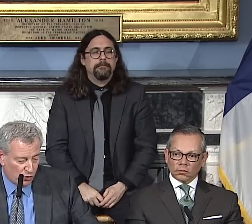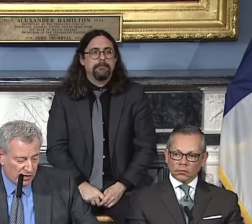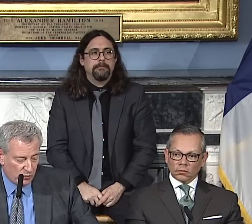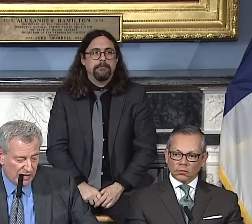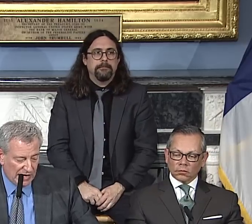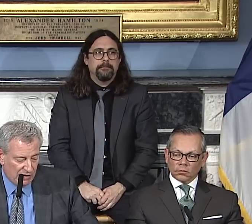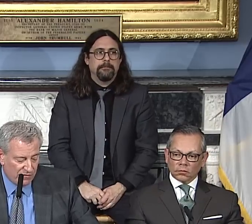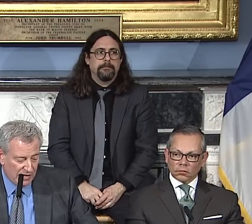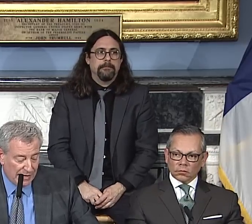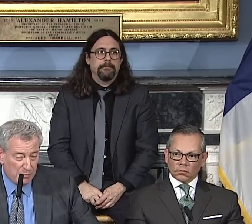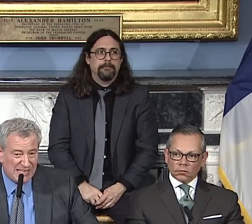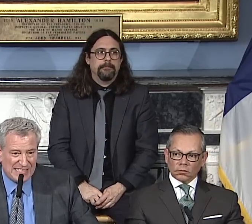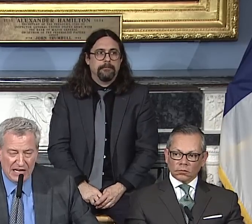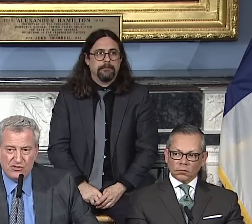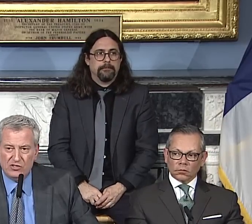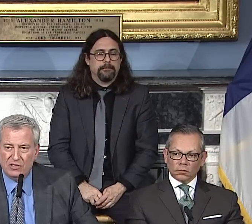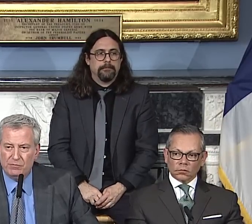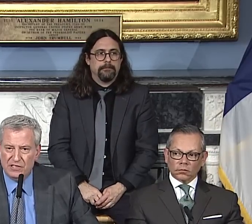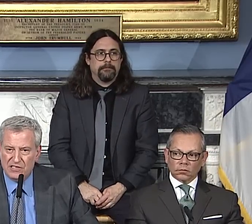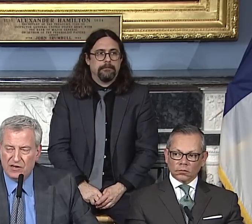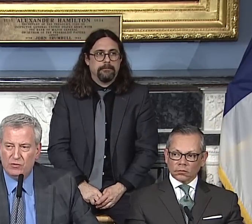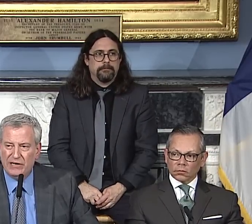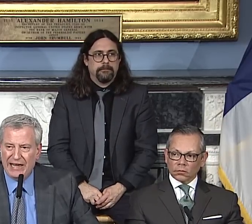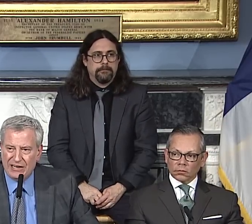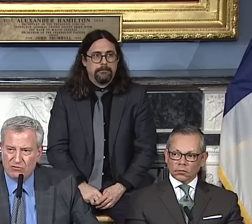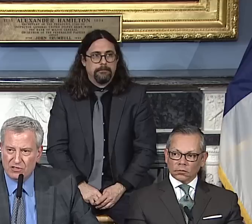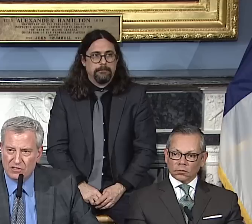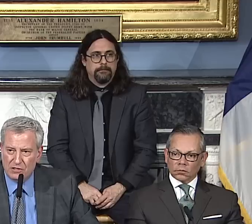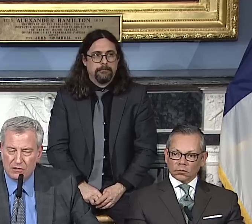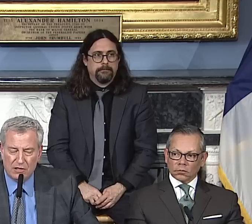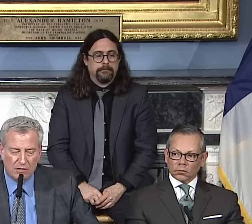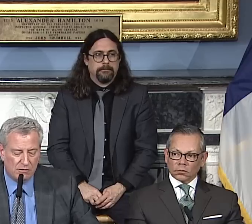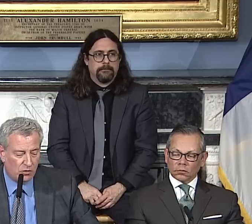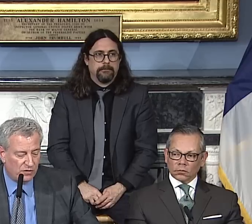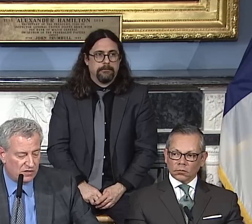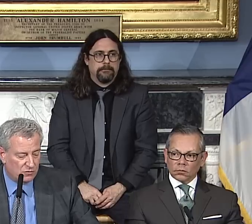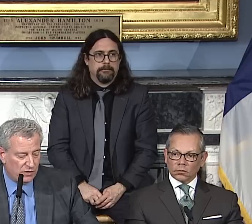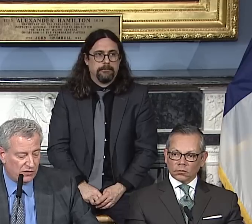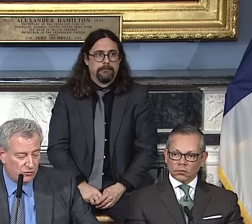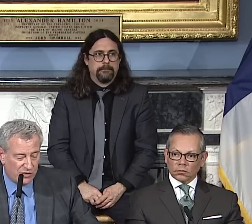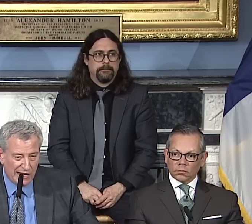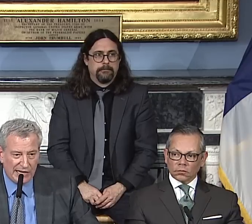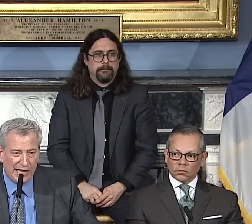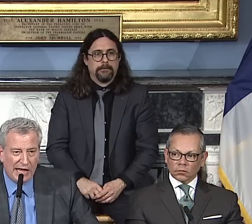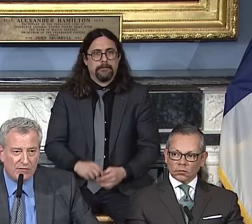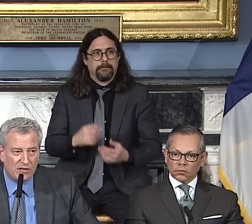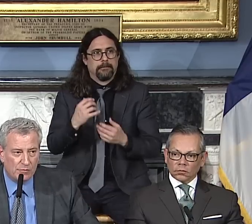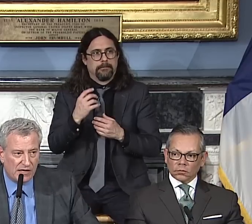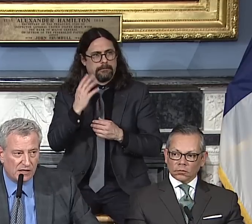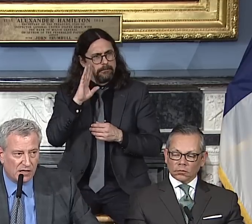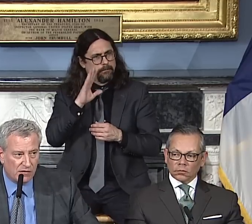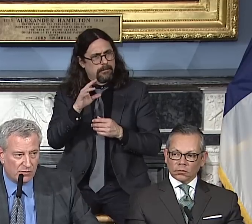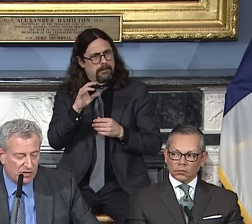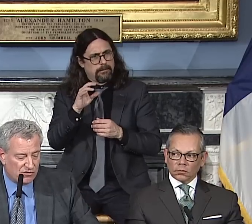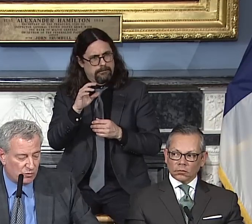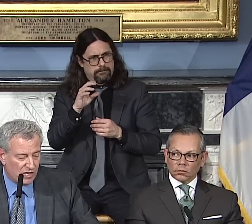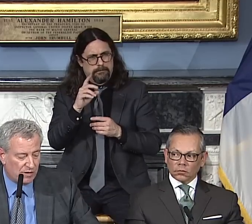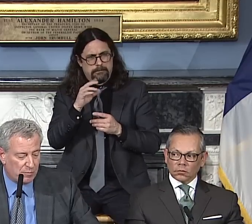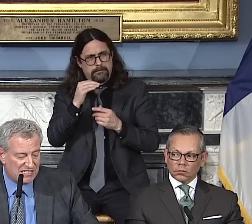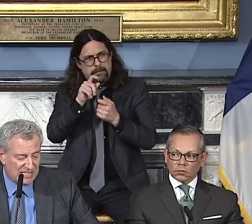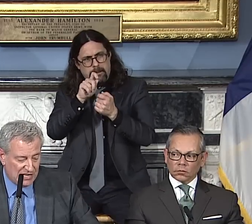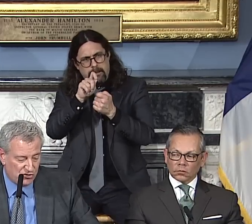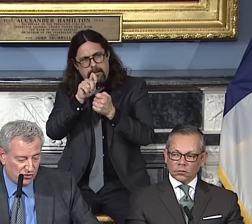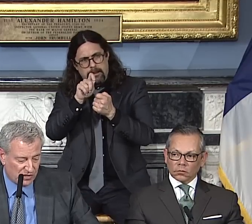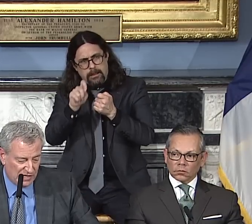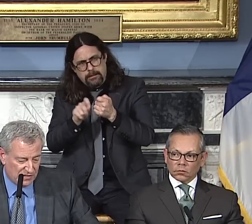This morning we have a potential, and please everyone accurately note this, we do not have independent confirmation. We have